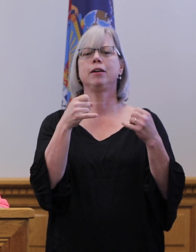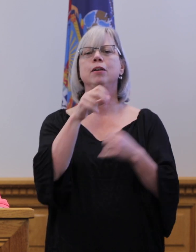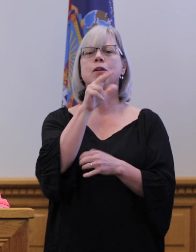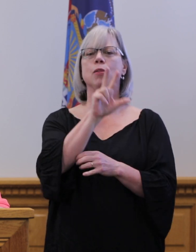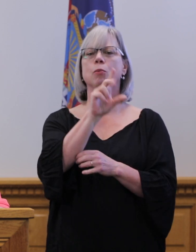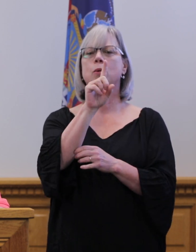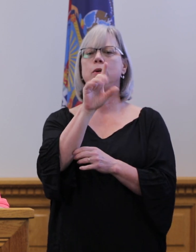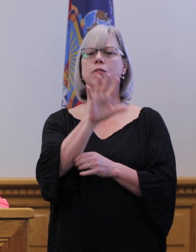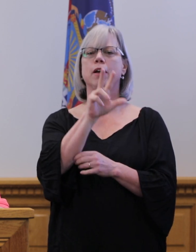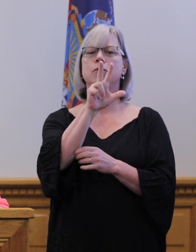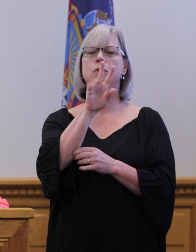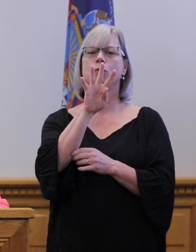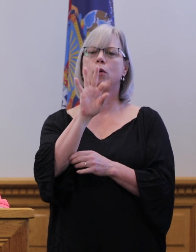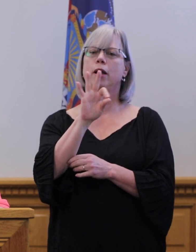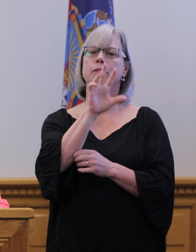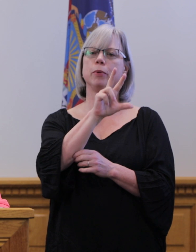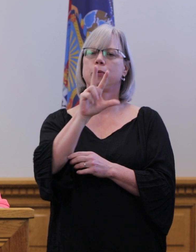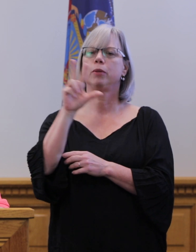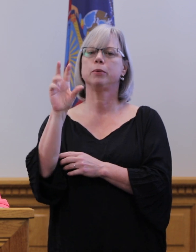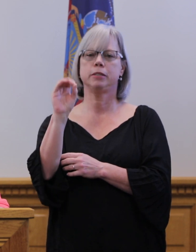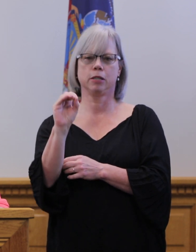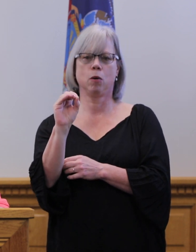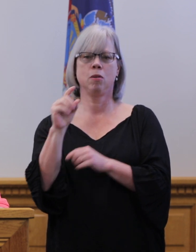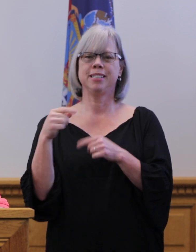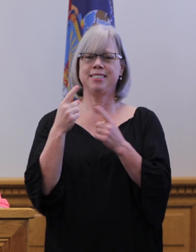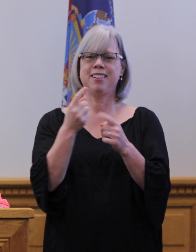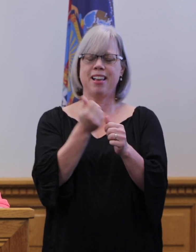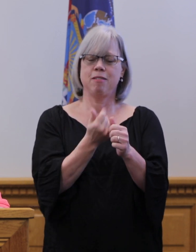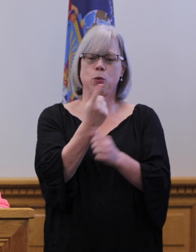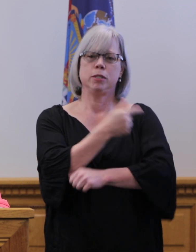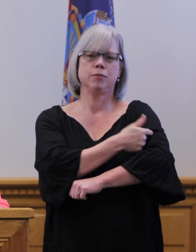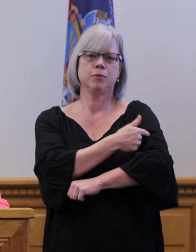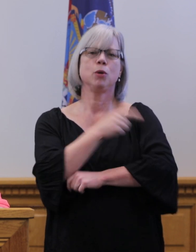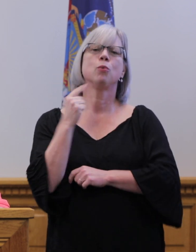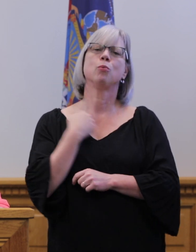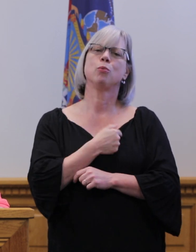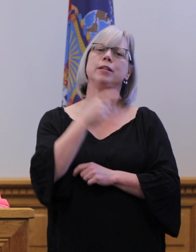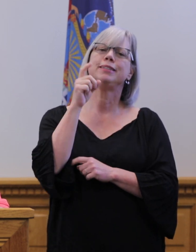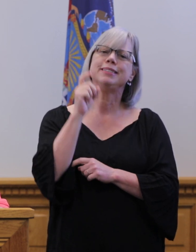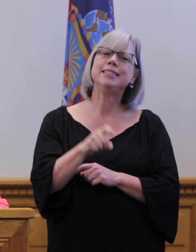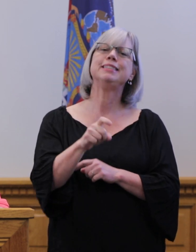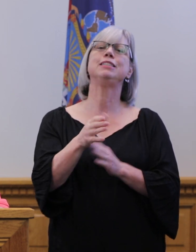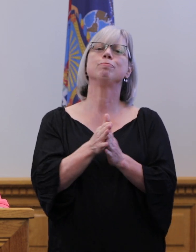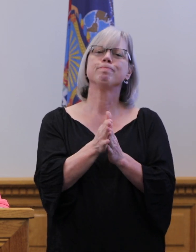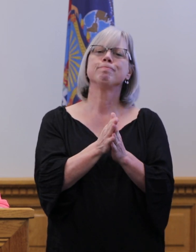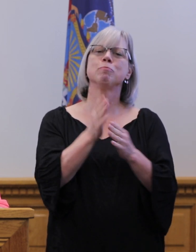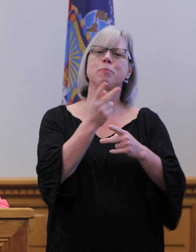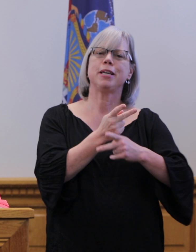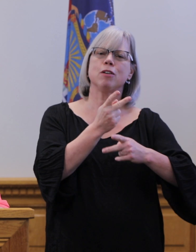315-349-3330. Until we can get everyone vaccinated, we all must be proactive and responsible about preventing the spread of the